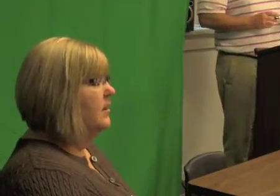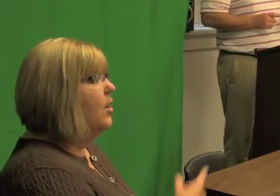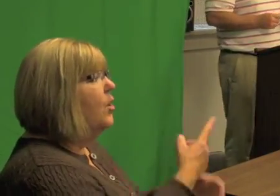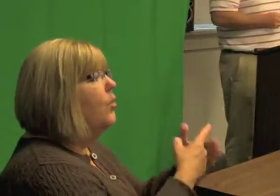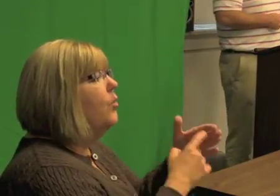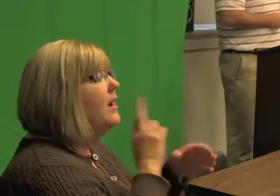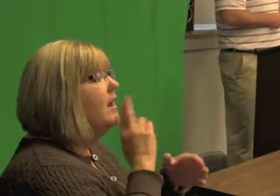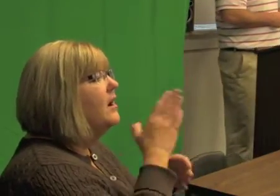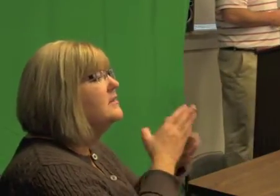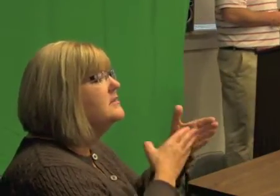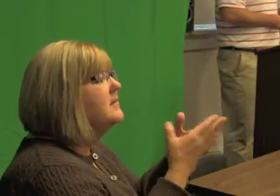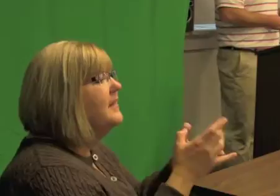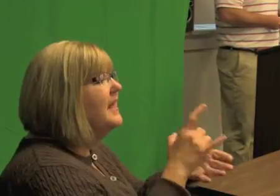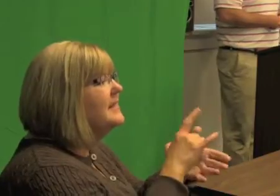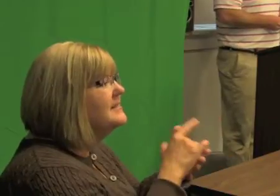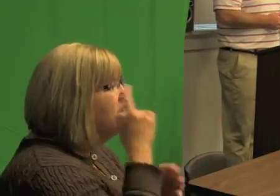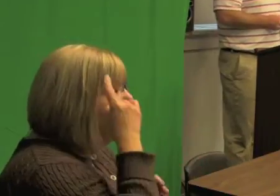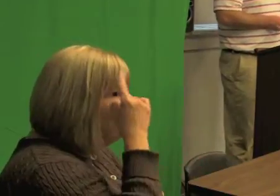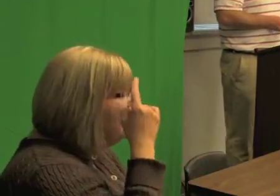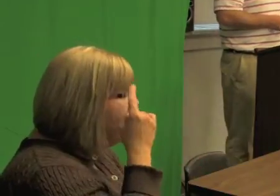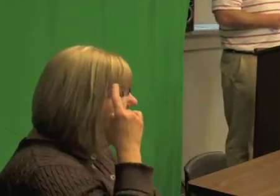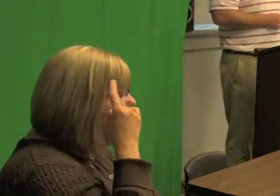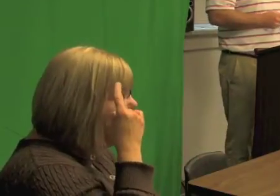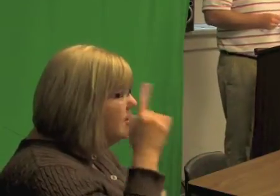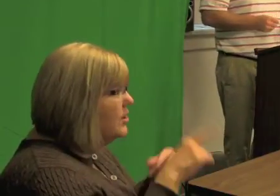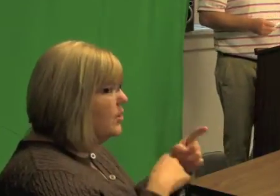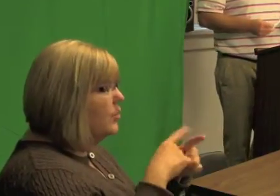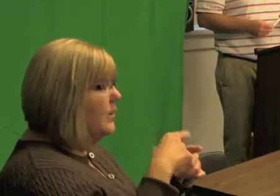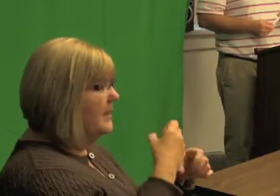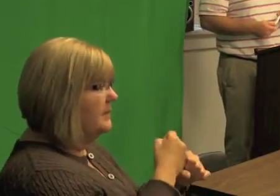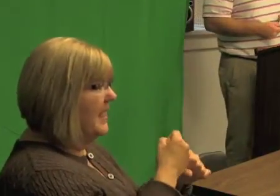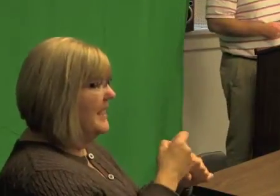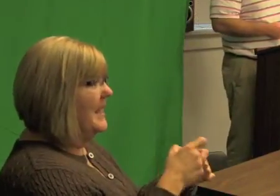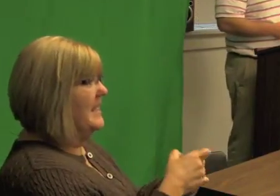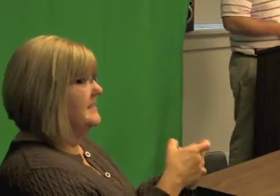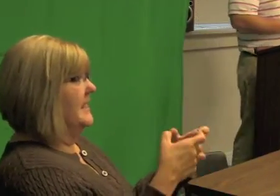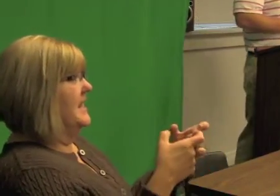What are some things you should consider when making a significant purchase?